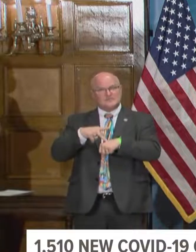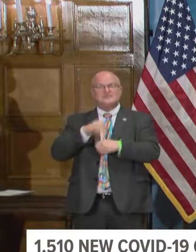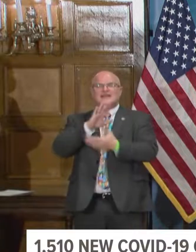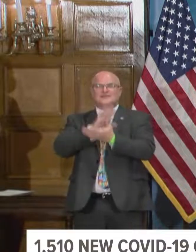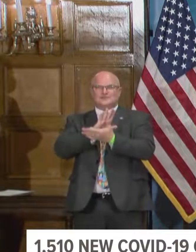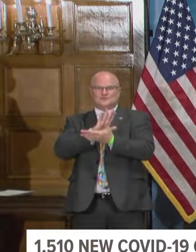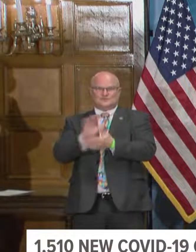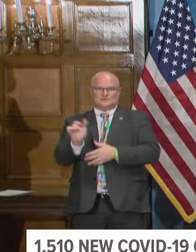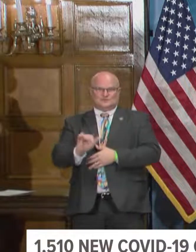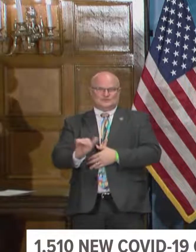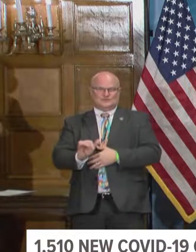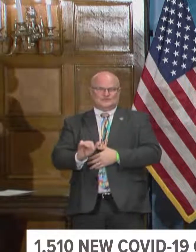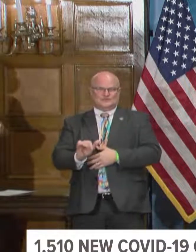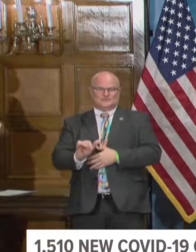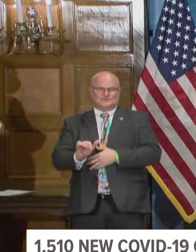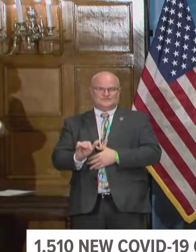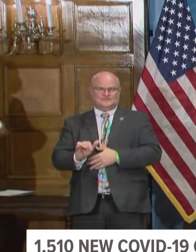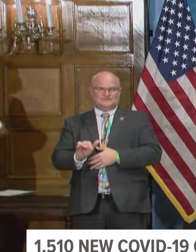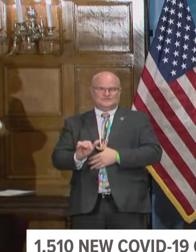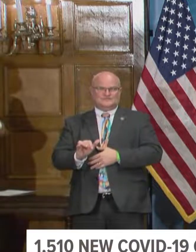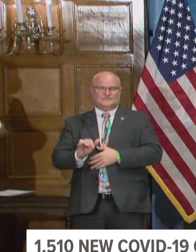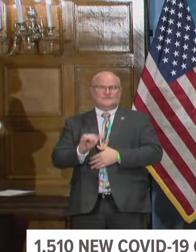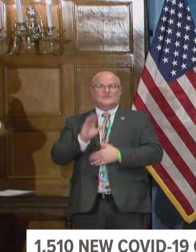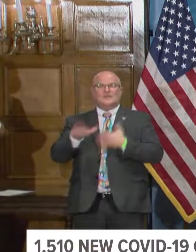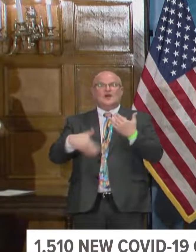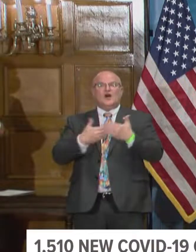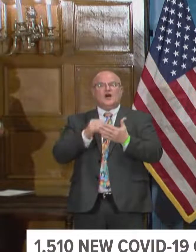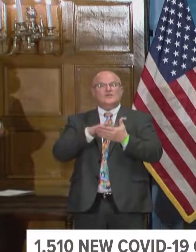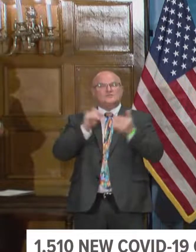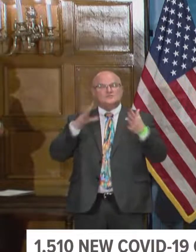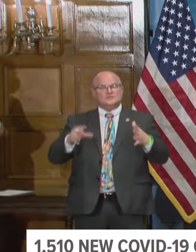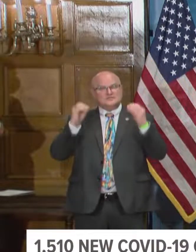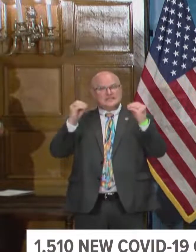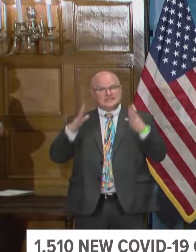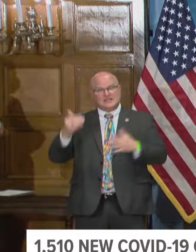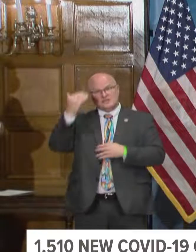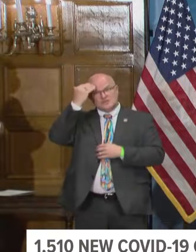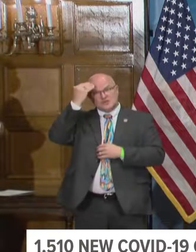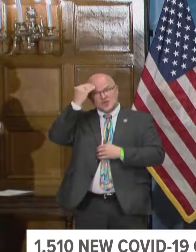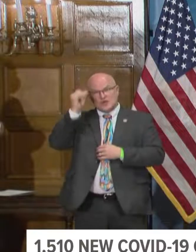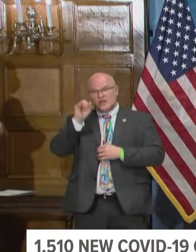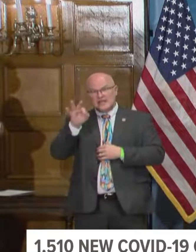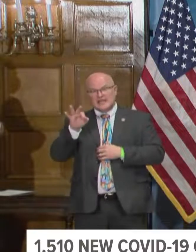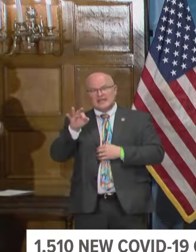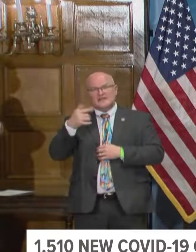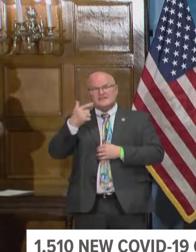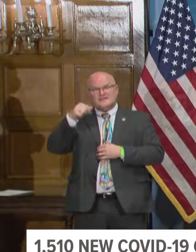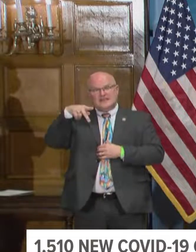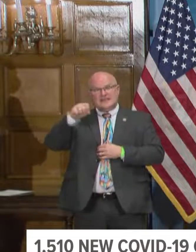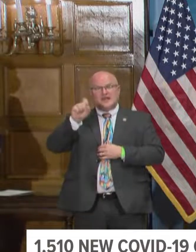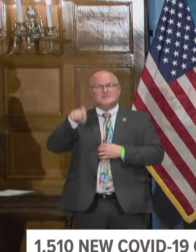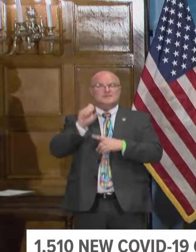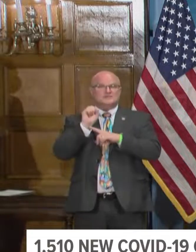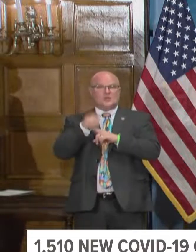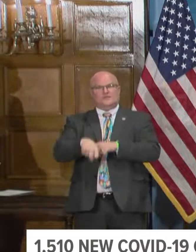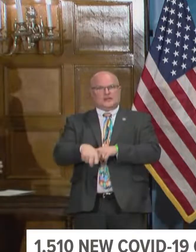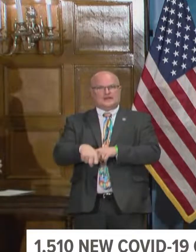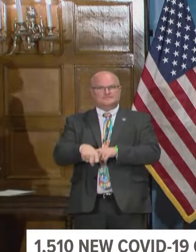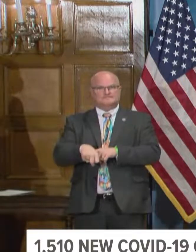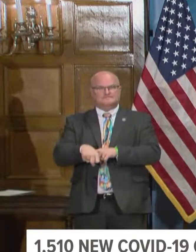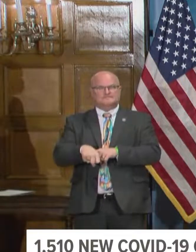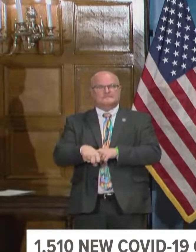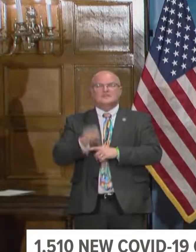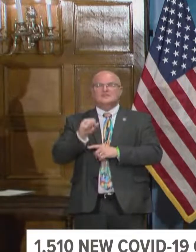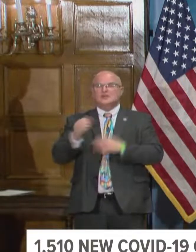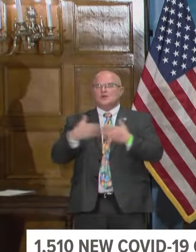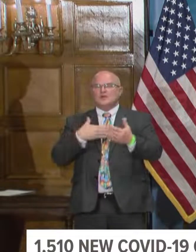schools. And all students and educators to know if there are gaps that we have to overcome. So